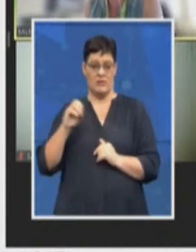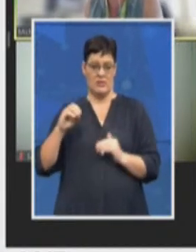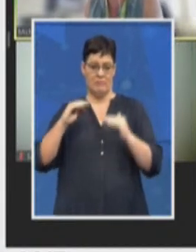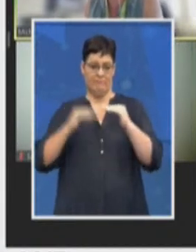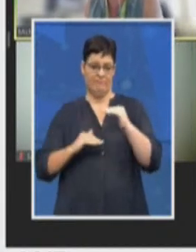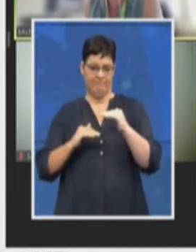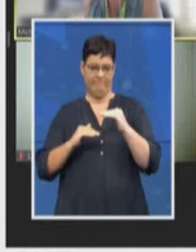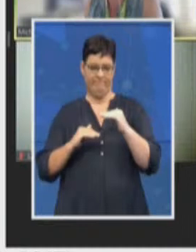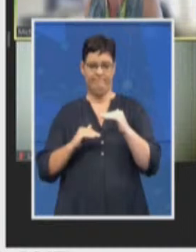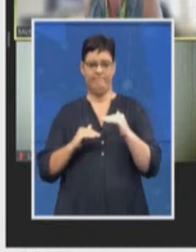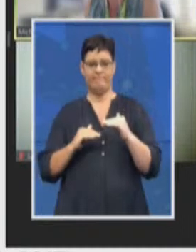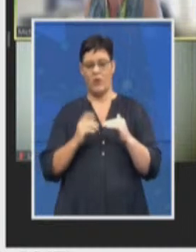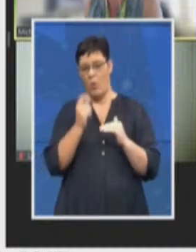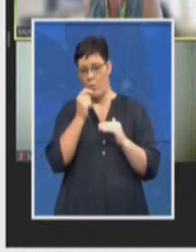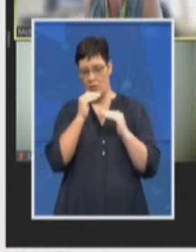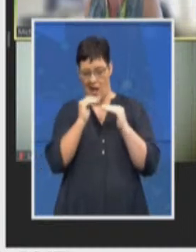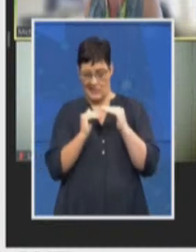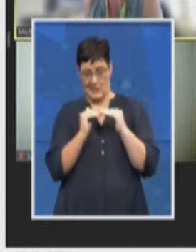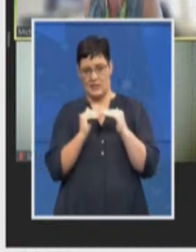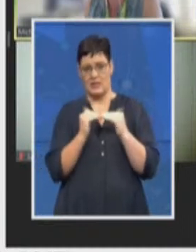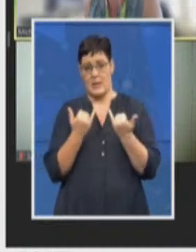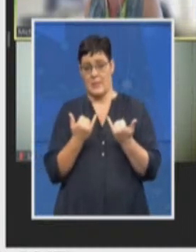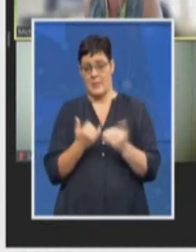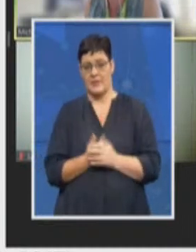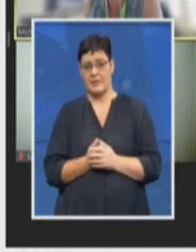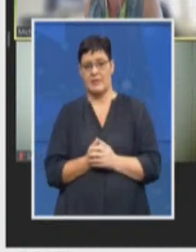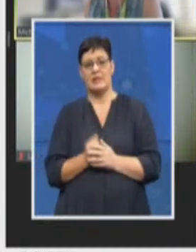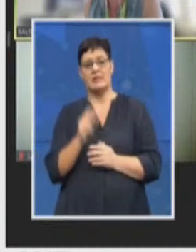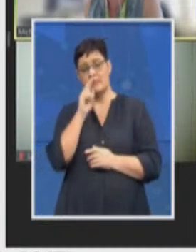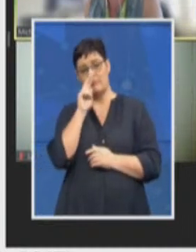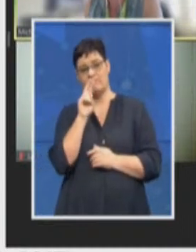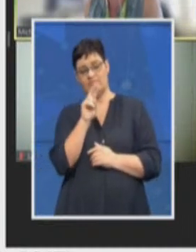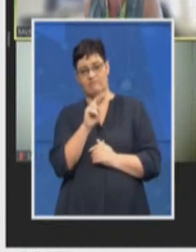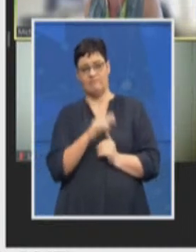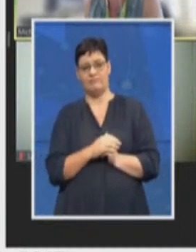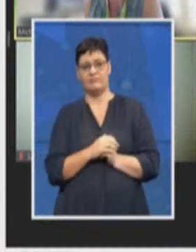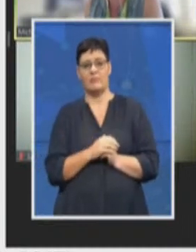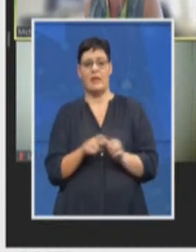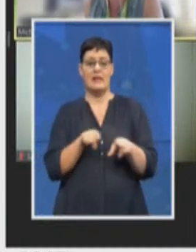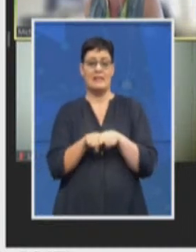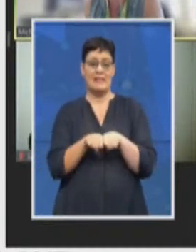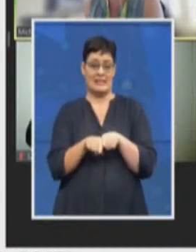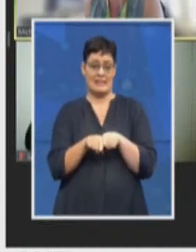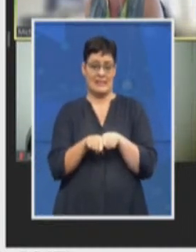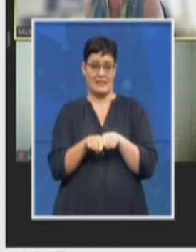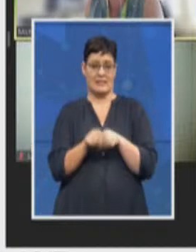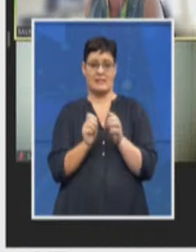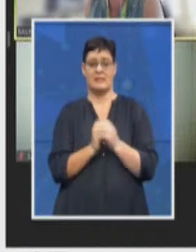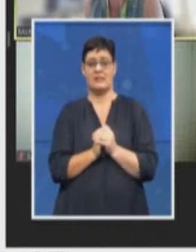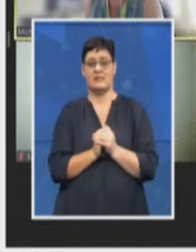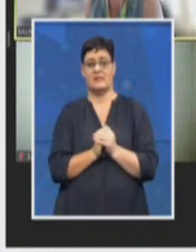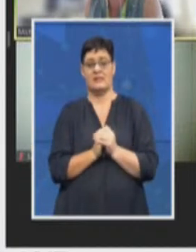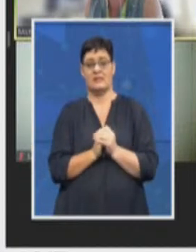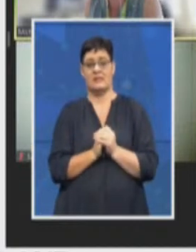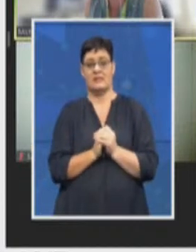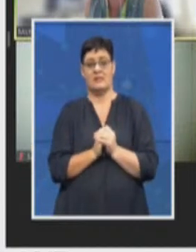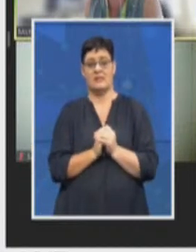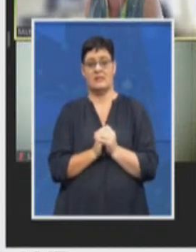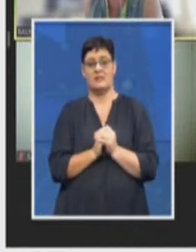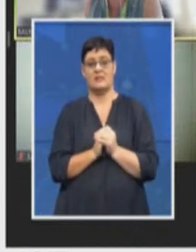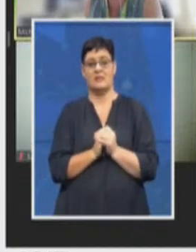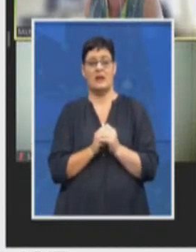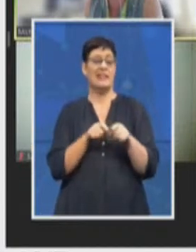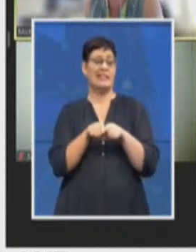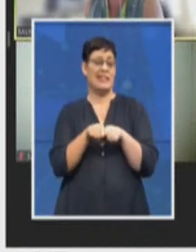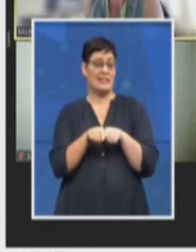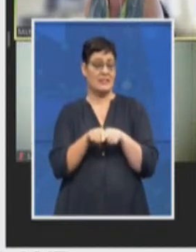We also have a look at these are the number of tests in the bars. So you can see that the testing that we were doing during this this period after